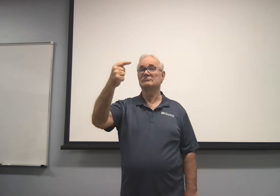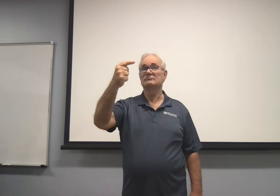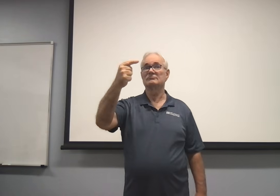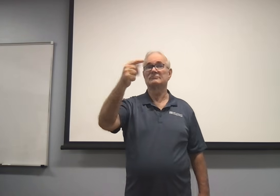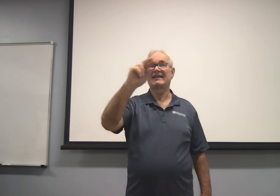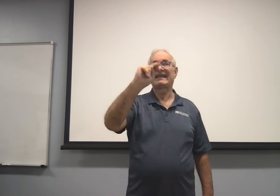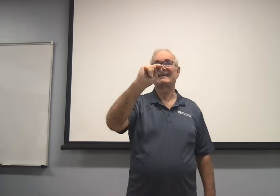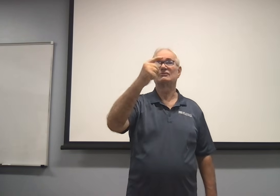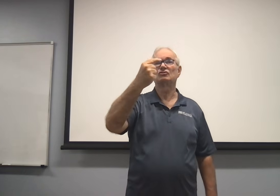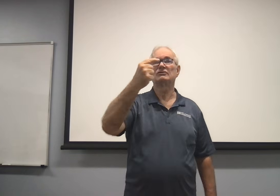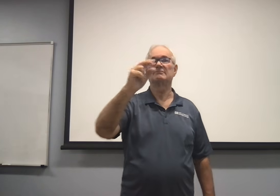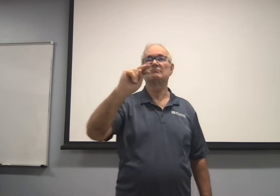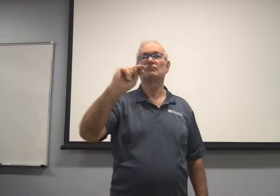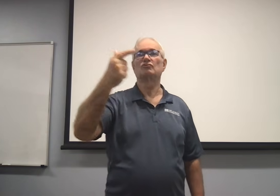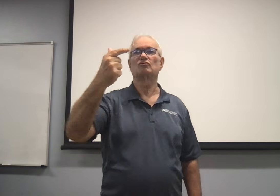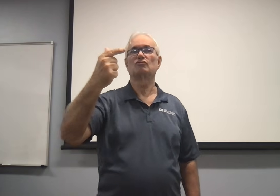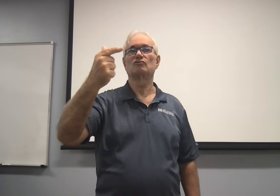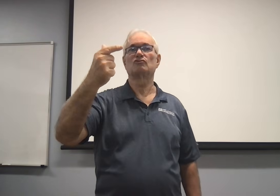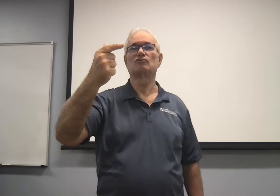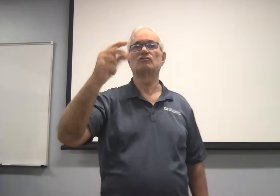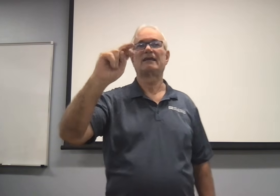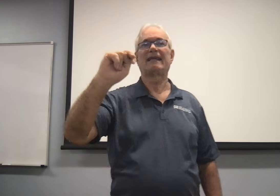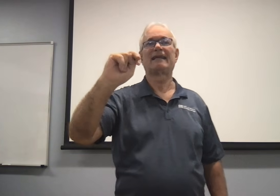What about NG? NG.